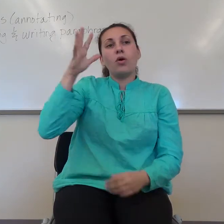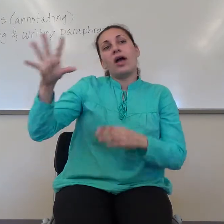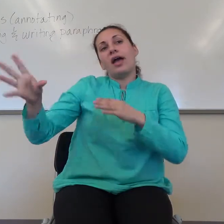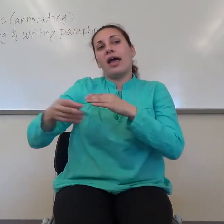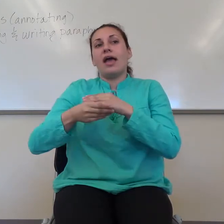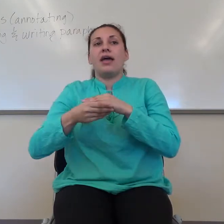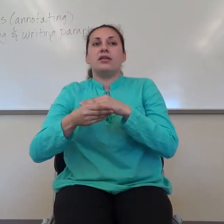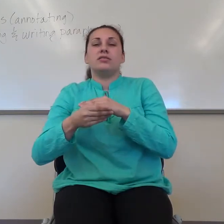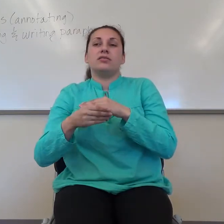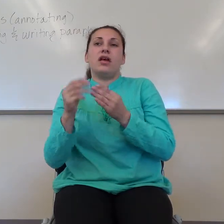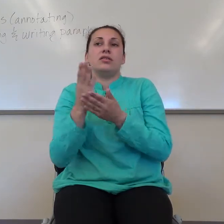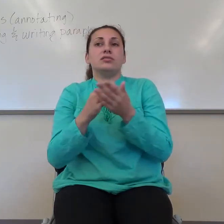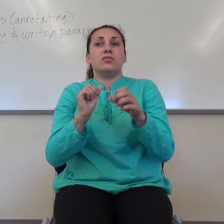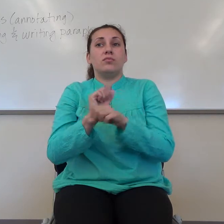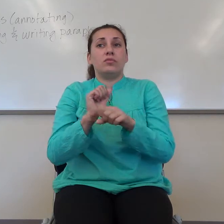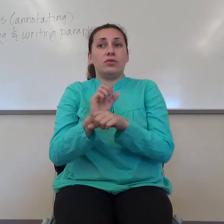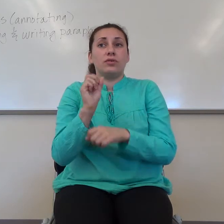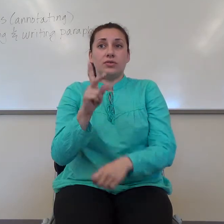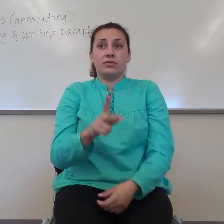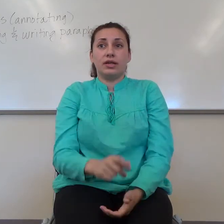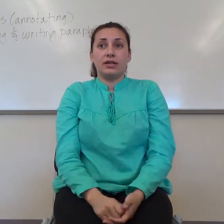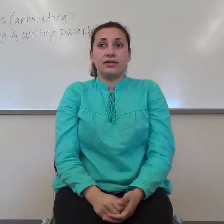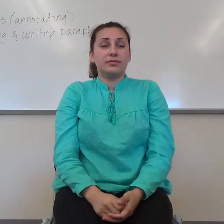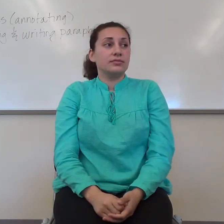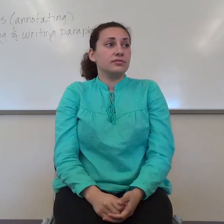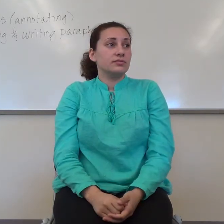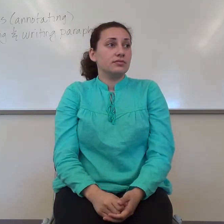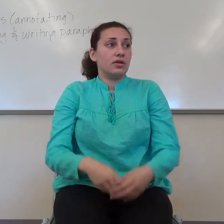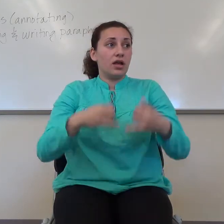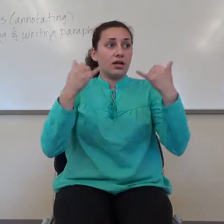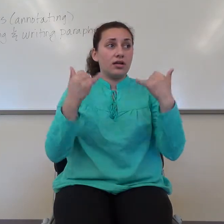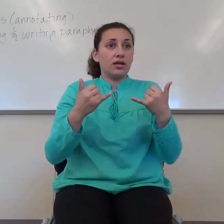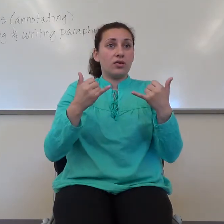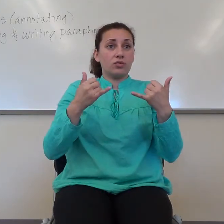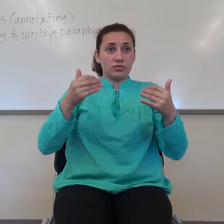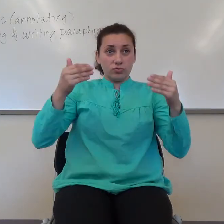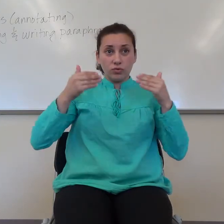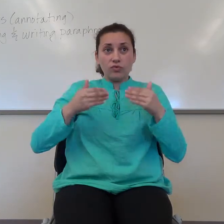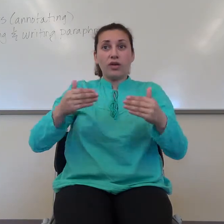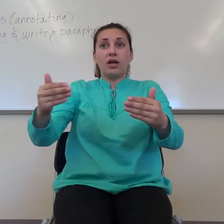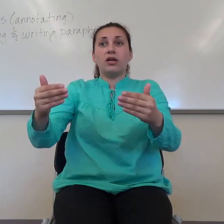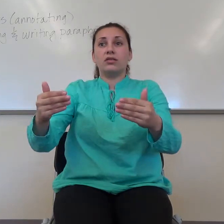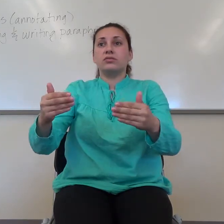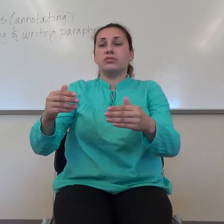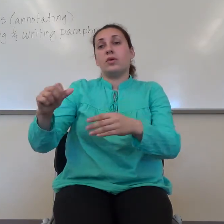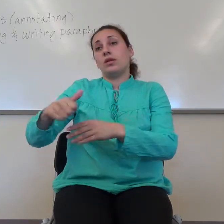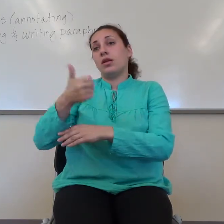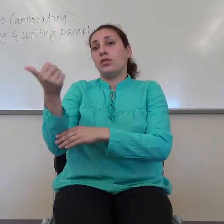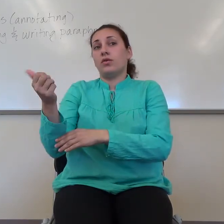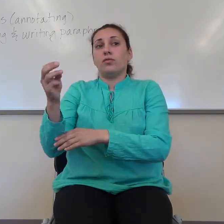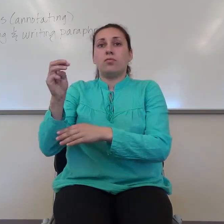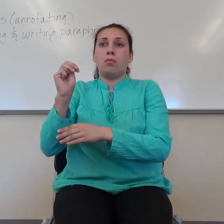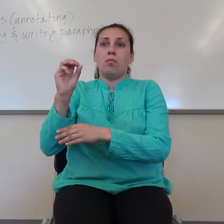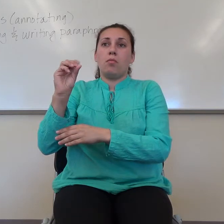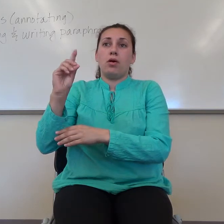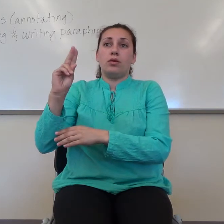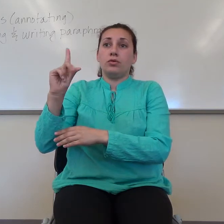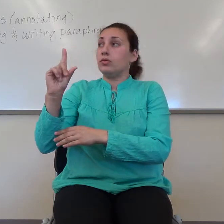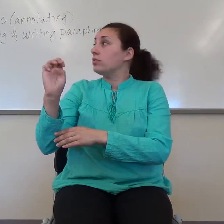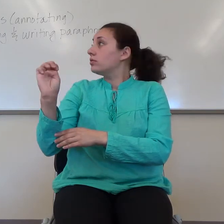work, okay? So we are now moving into the module, and that's what this is, Introduction to